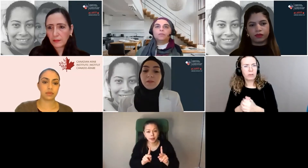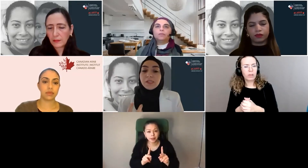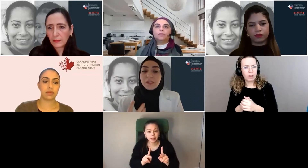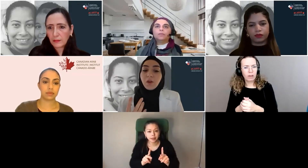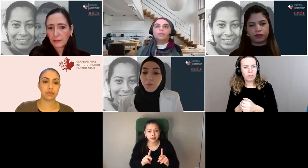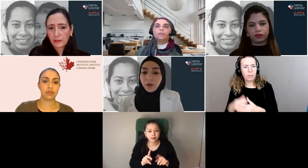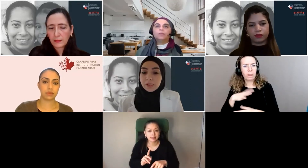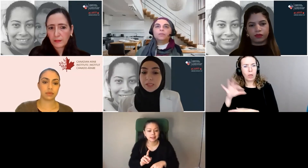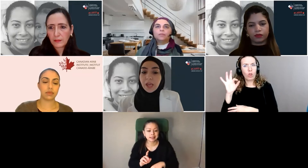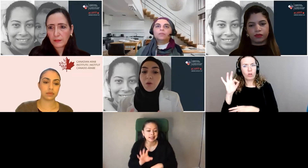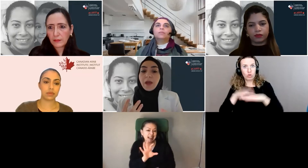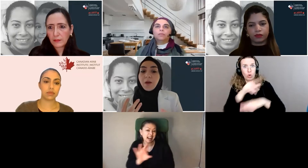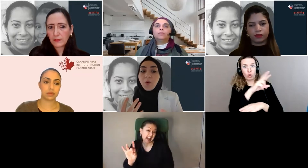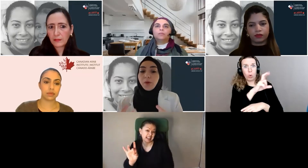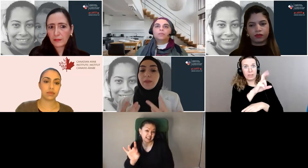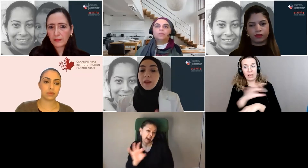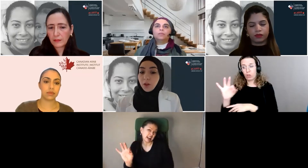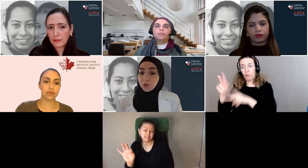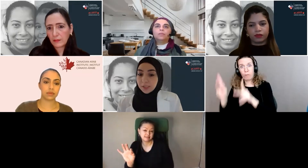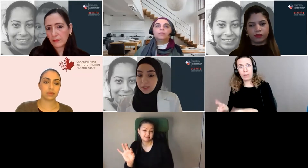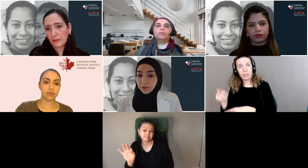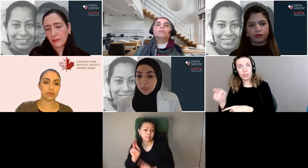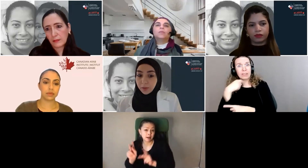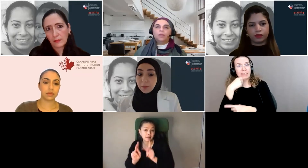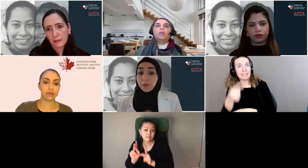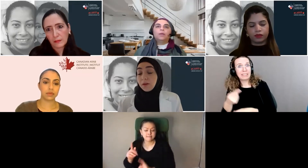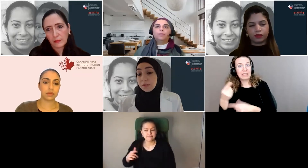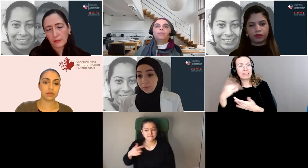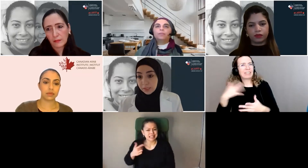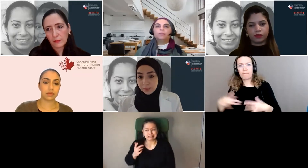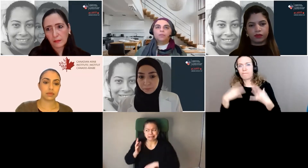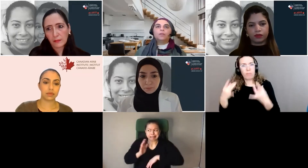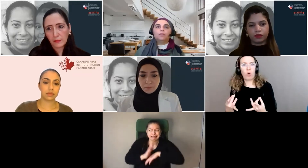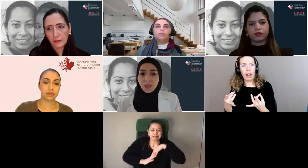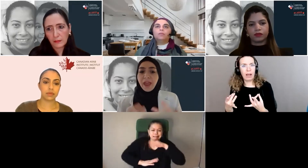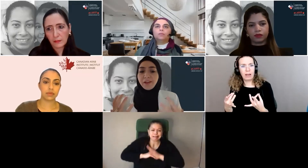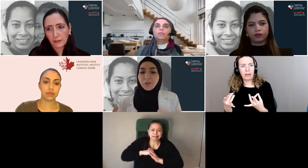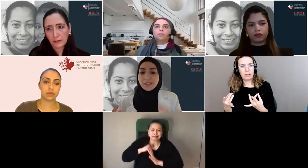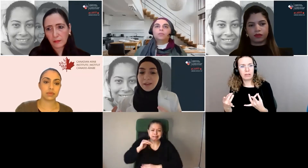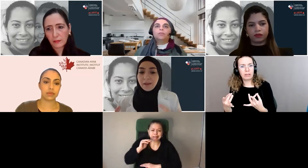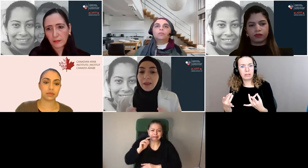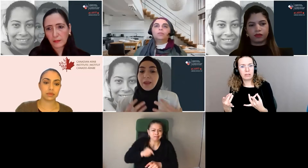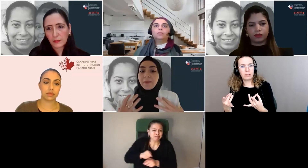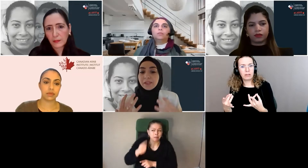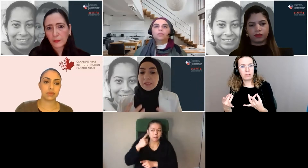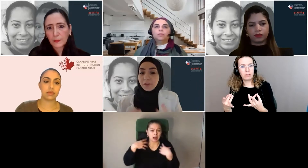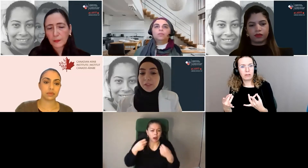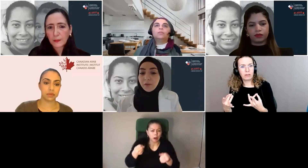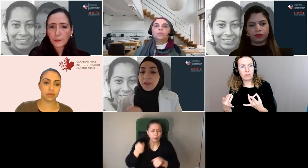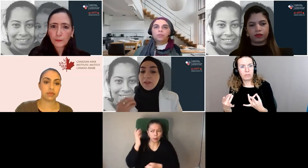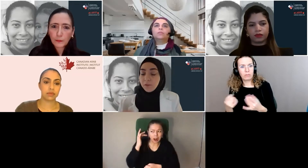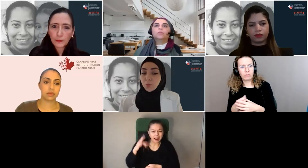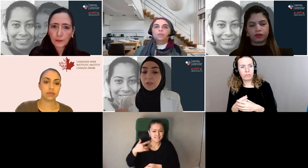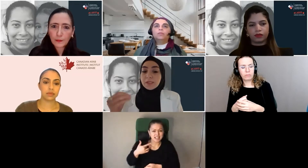feel discomfort with the lack of cultural sensitivity within mental health services. And understanding the sensitivity